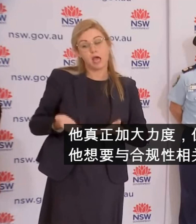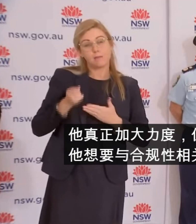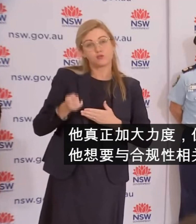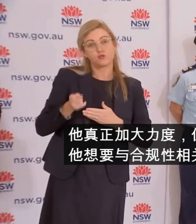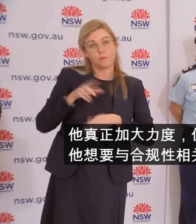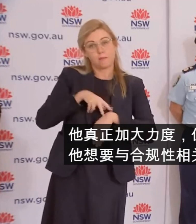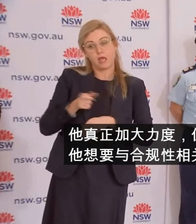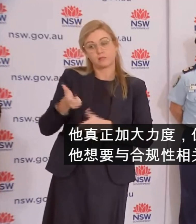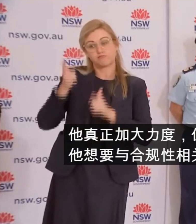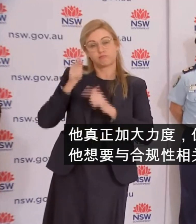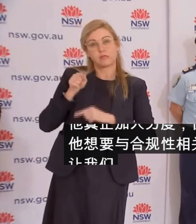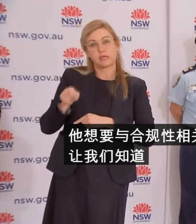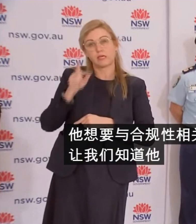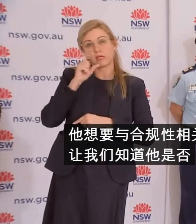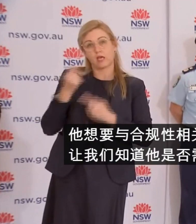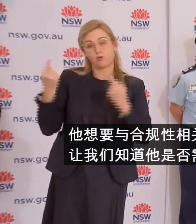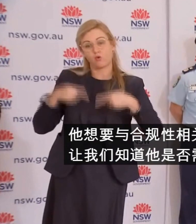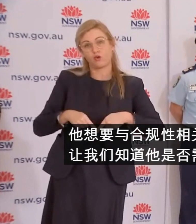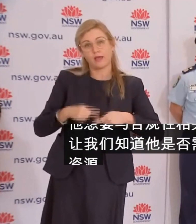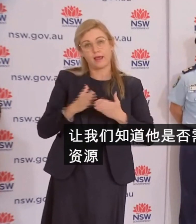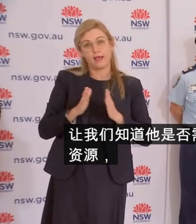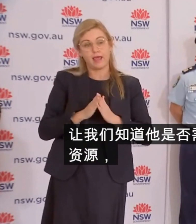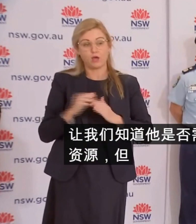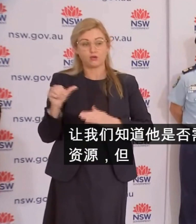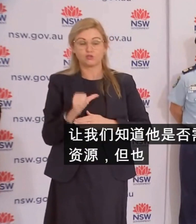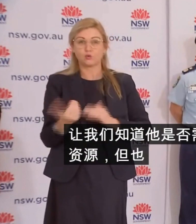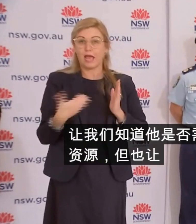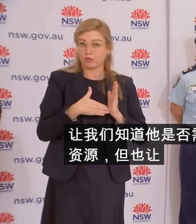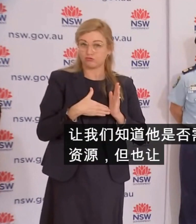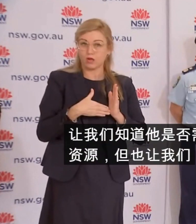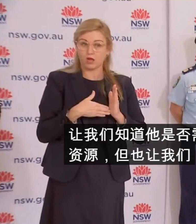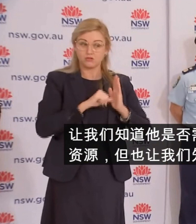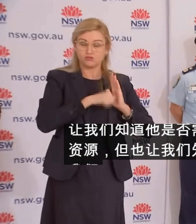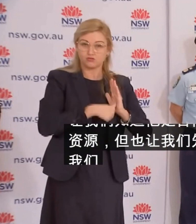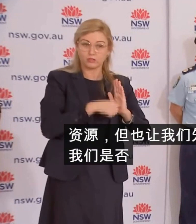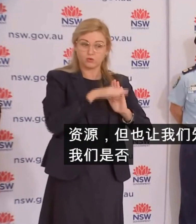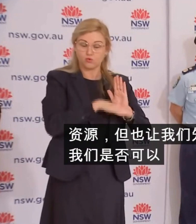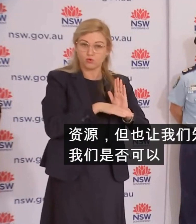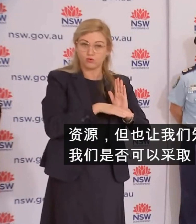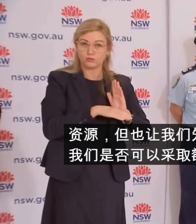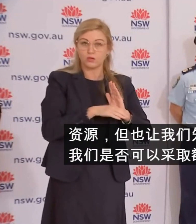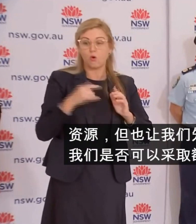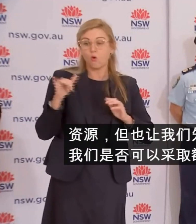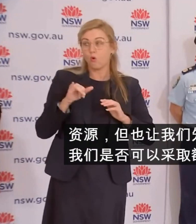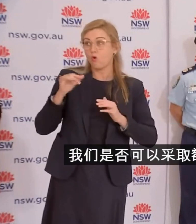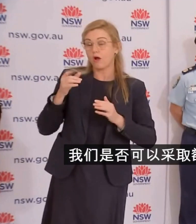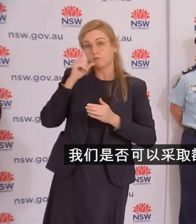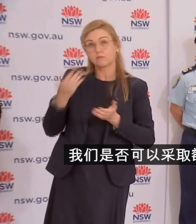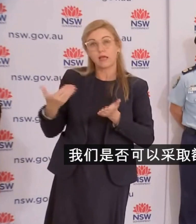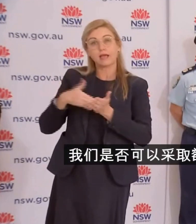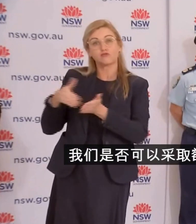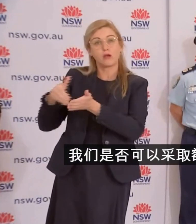in relation to compliance. Let us know if there's additional resources he needs, but also let us know if there's additional measures we